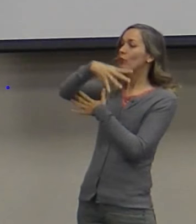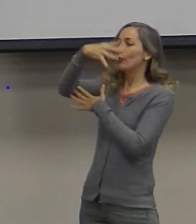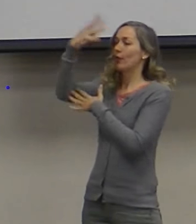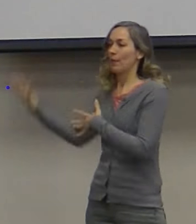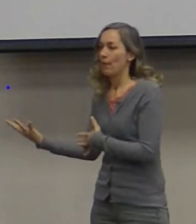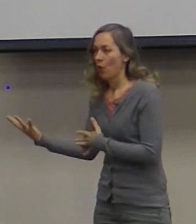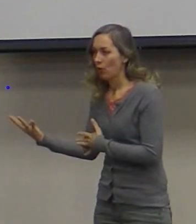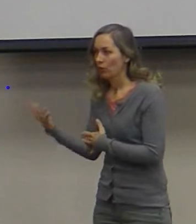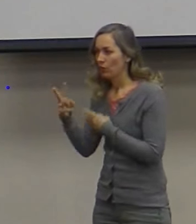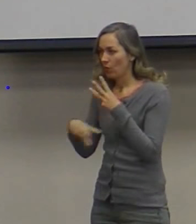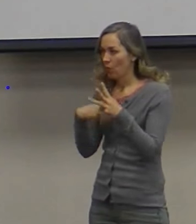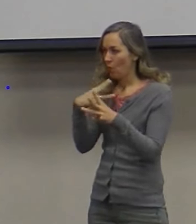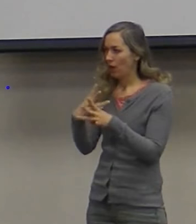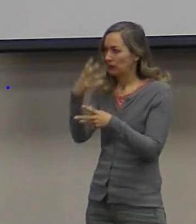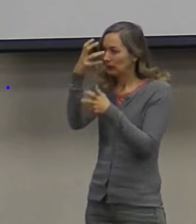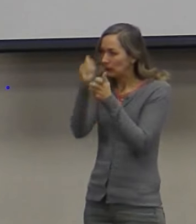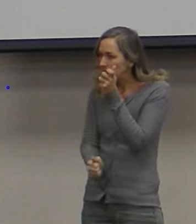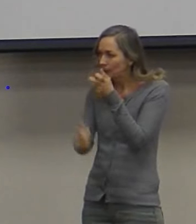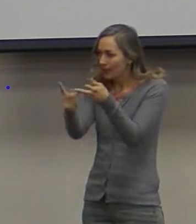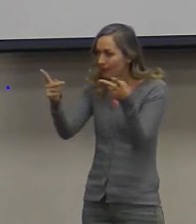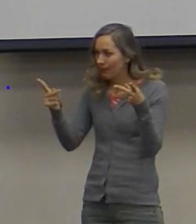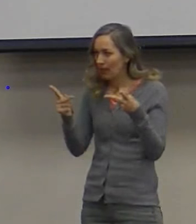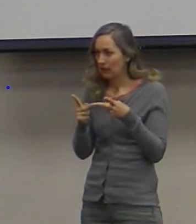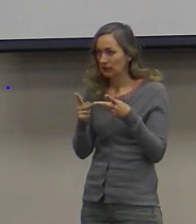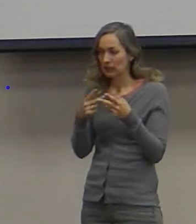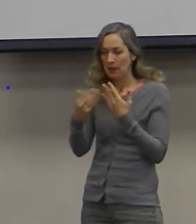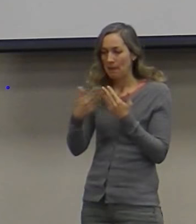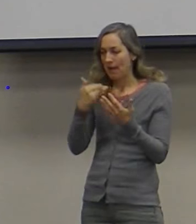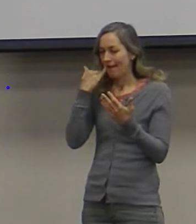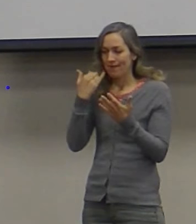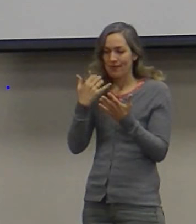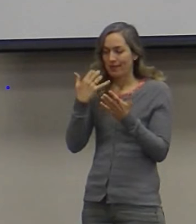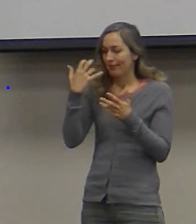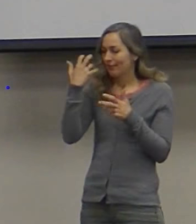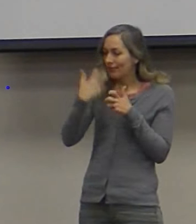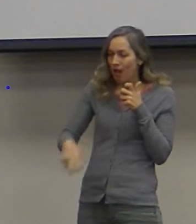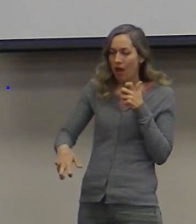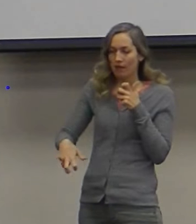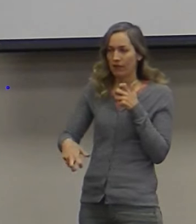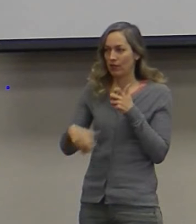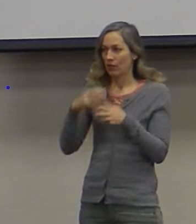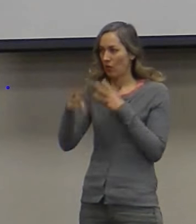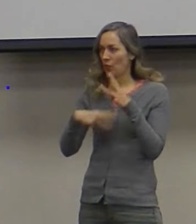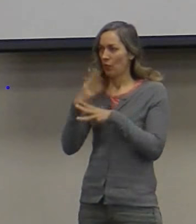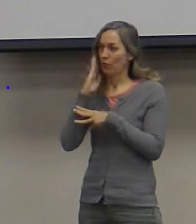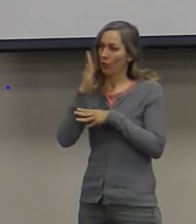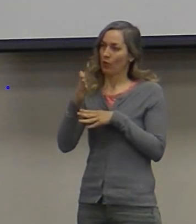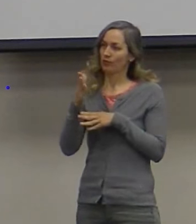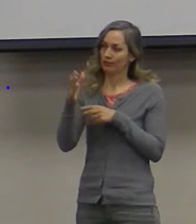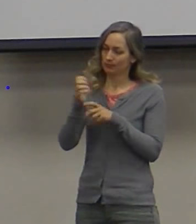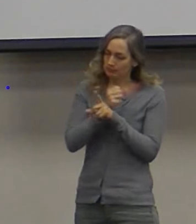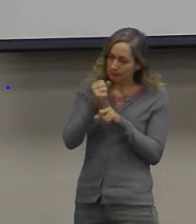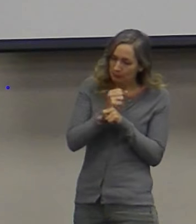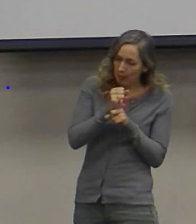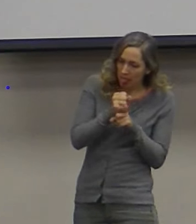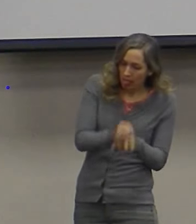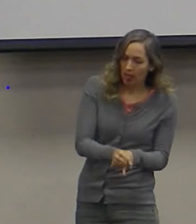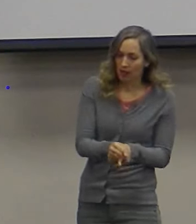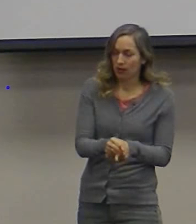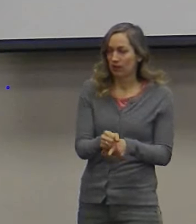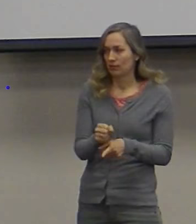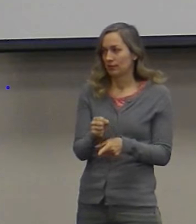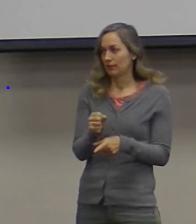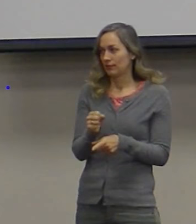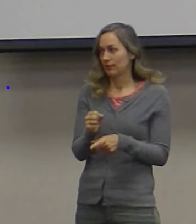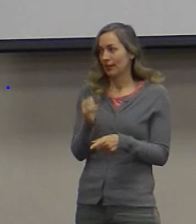and nasty place, and it doesn't matter how tough you are, it'll beat you to your knees and keep you there if you let it. You, me, or nobody is going to